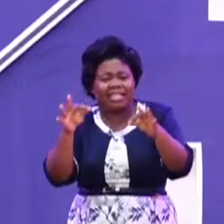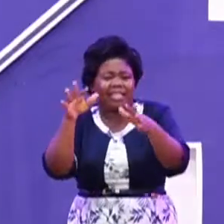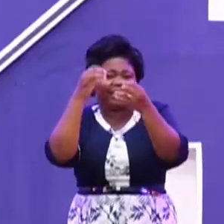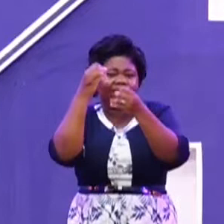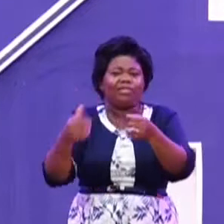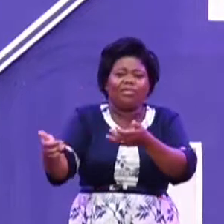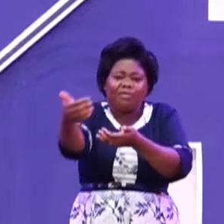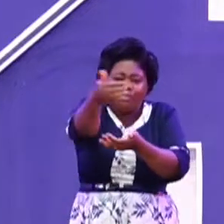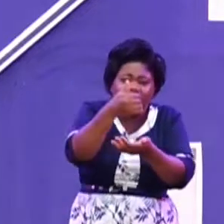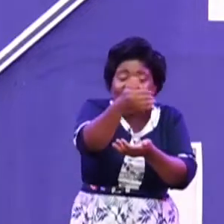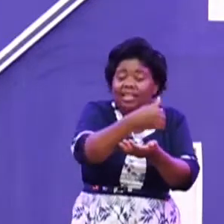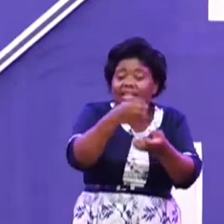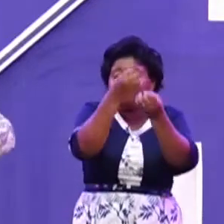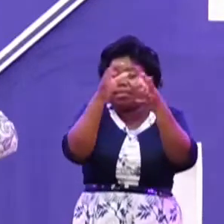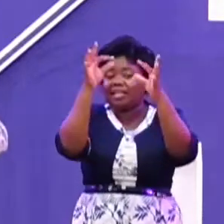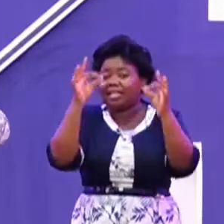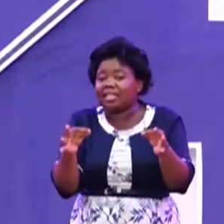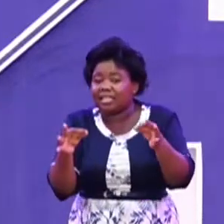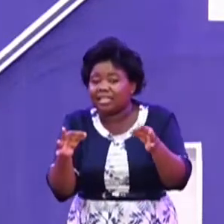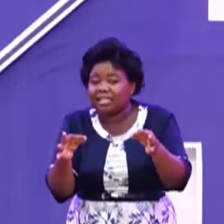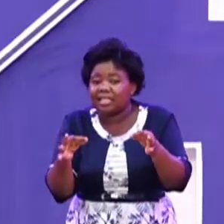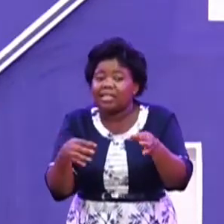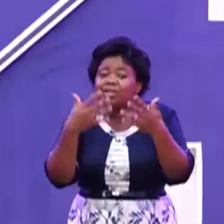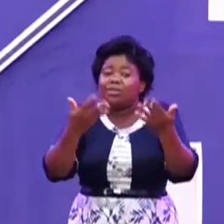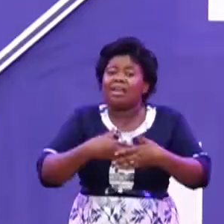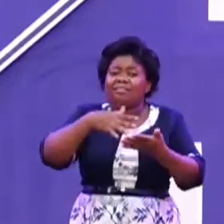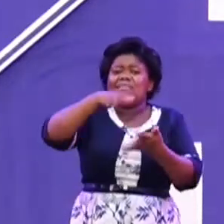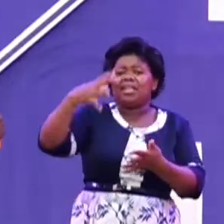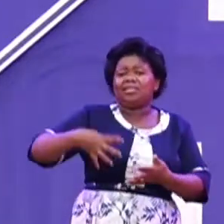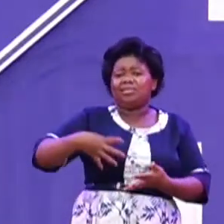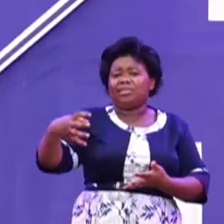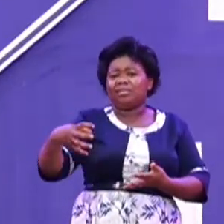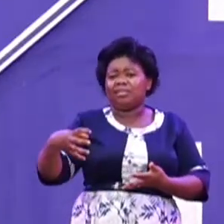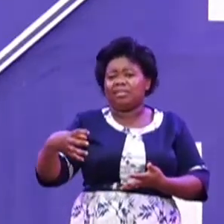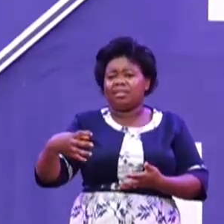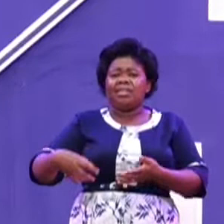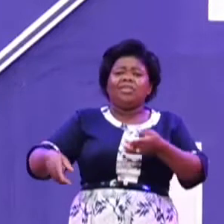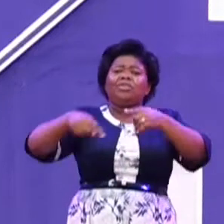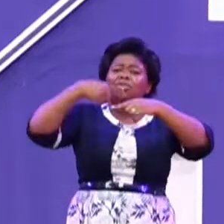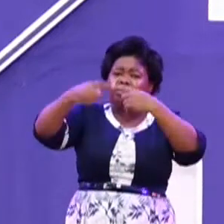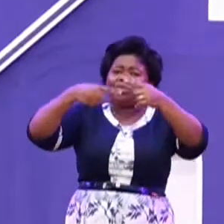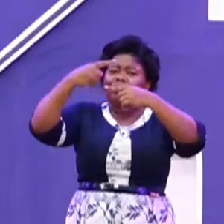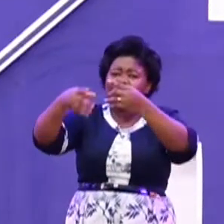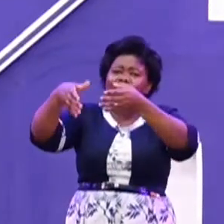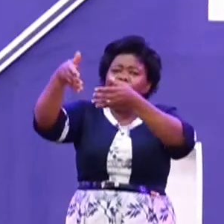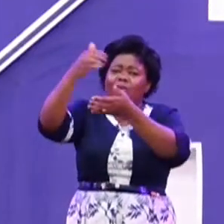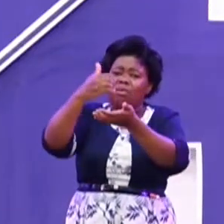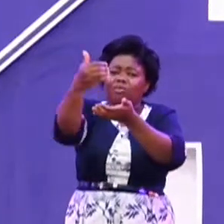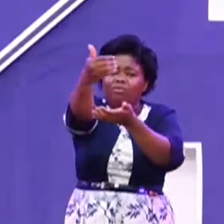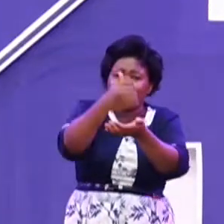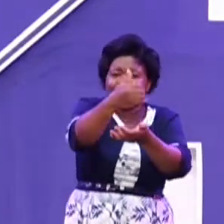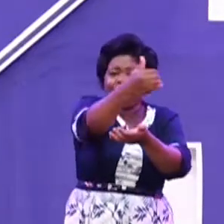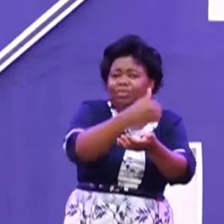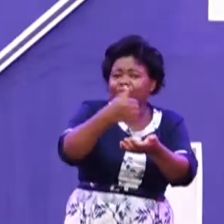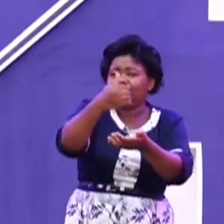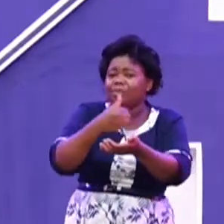You've named yourself so many things. You have a lot of wealth. You're still heaping